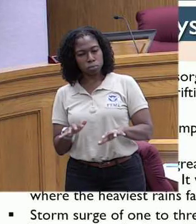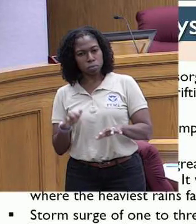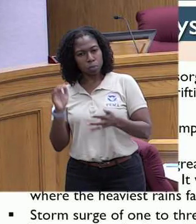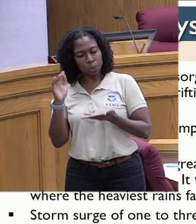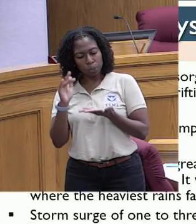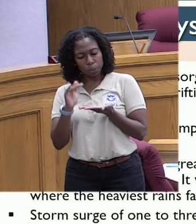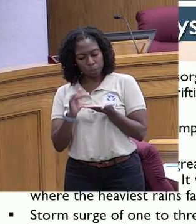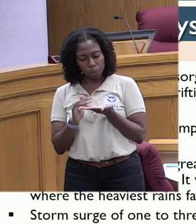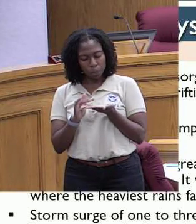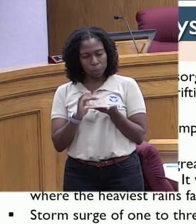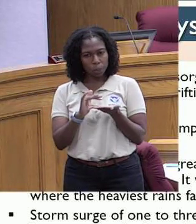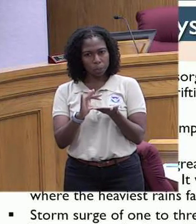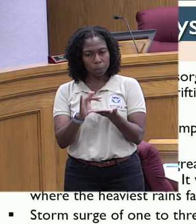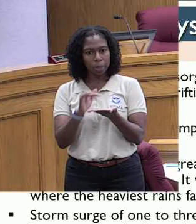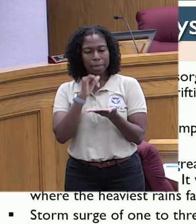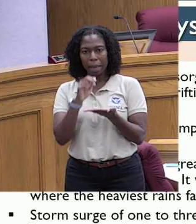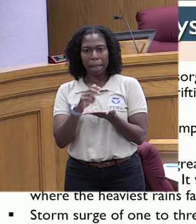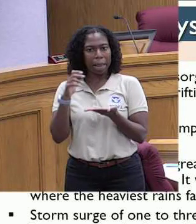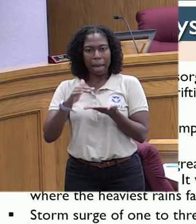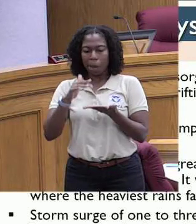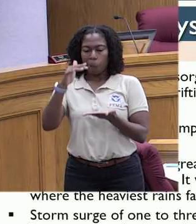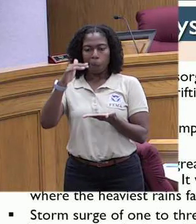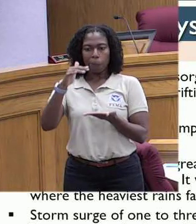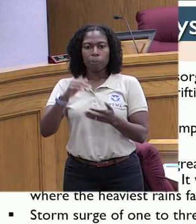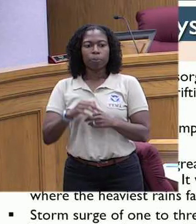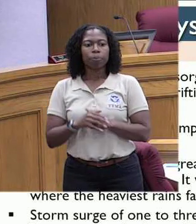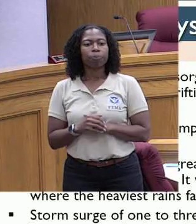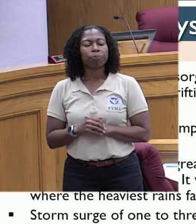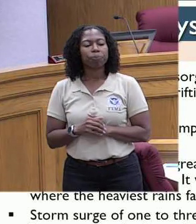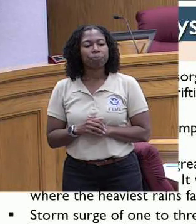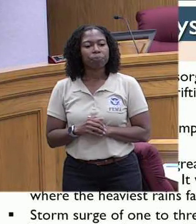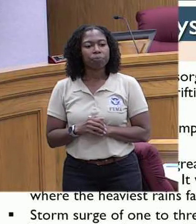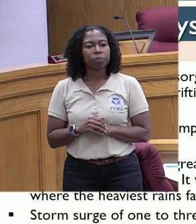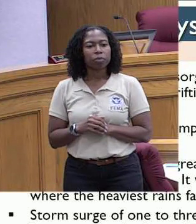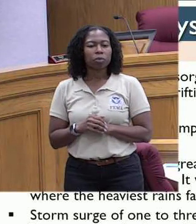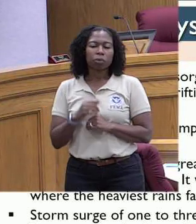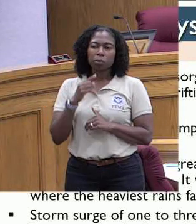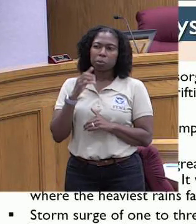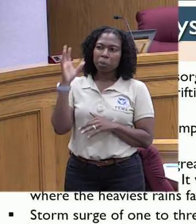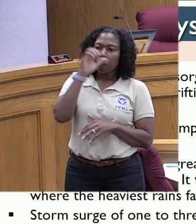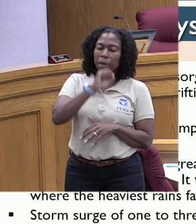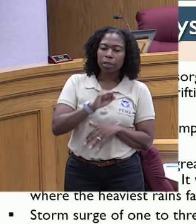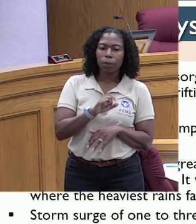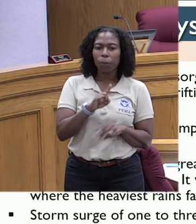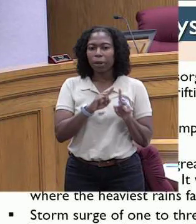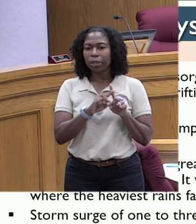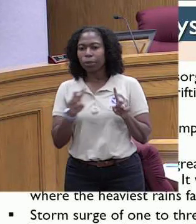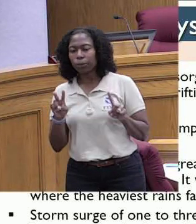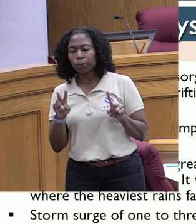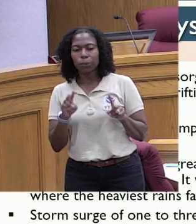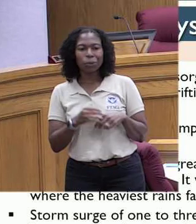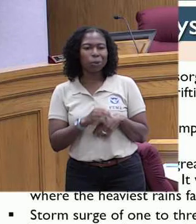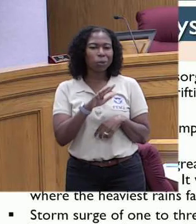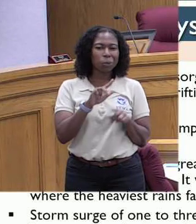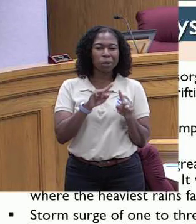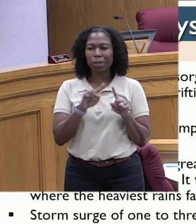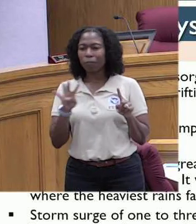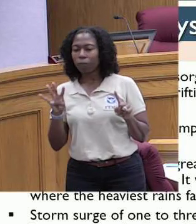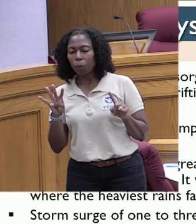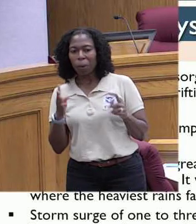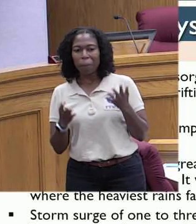rain bands are going to be or how strong they'll be. So we're saying 1 to 2, some places 3 or 4 or even 5.